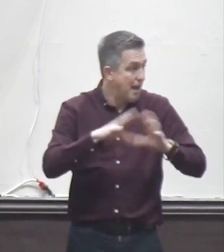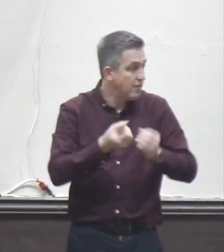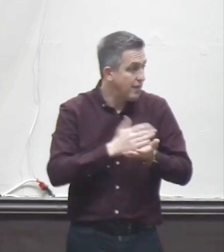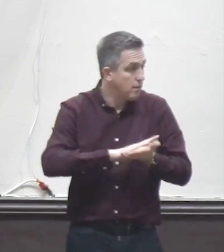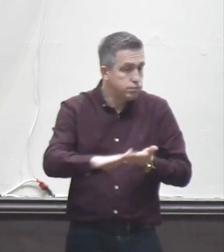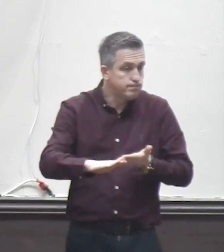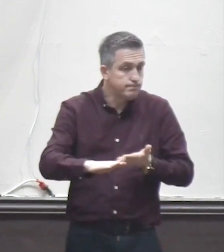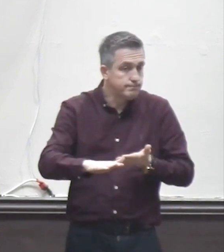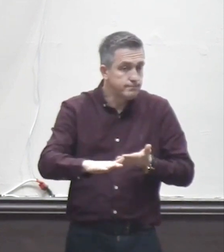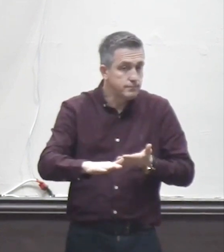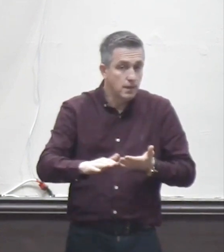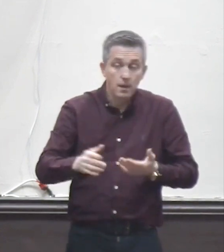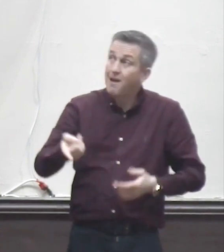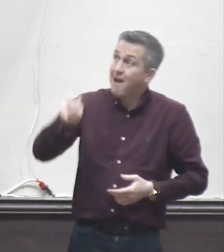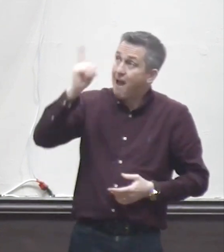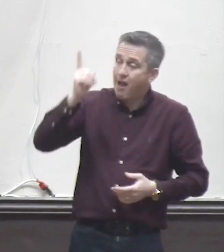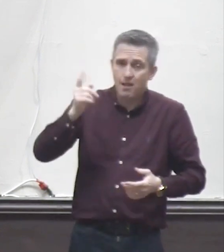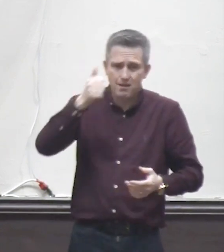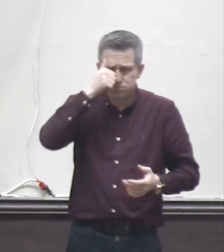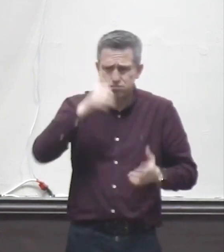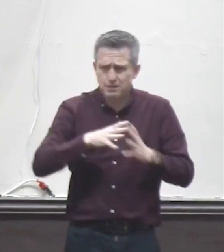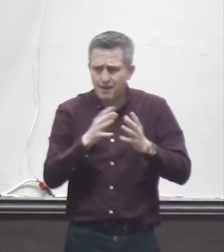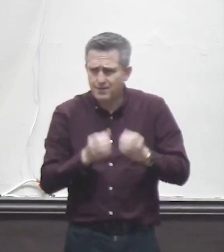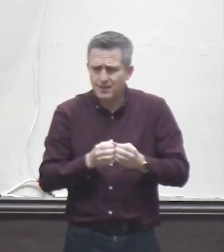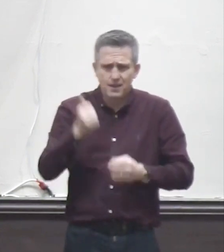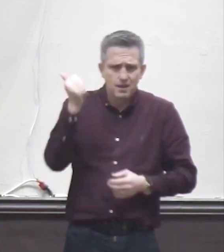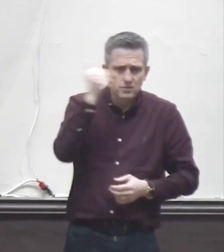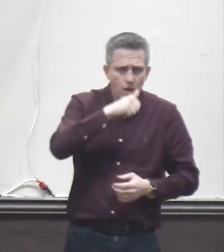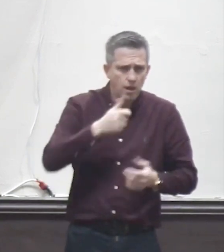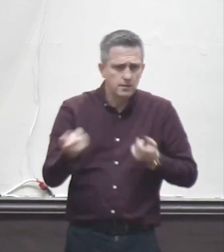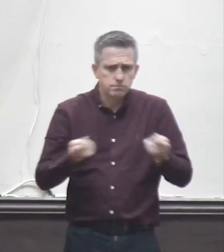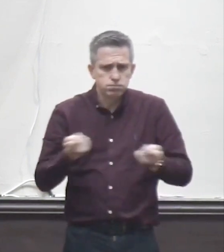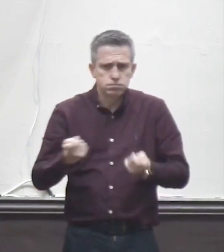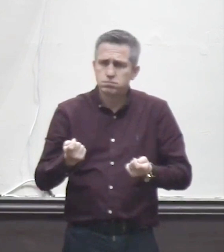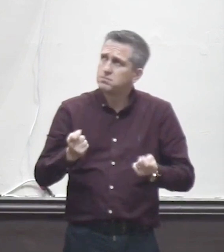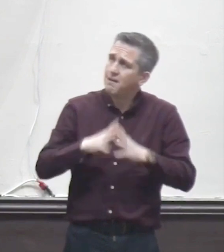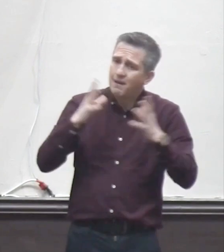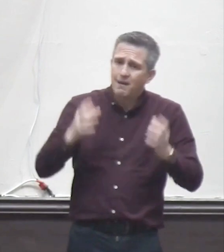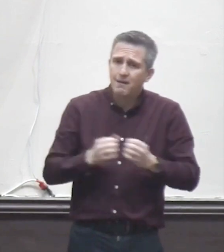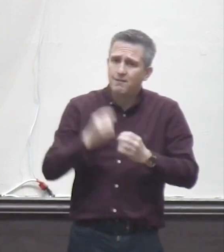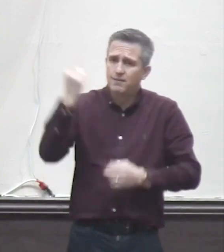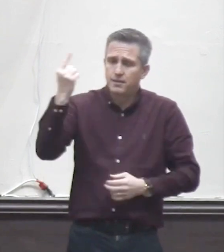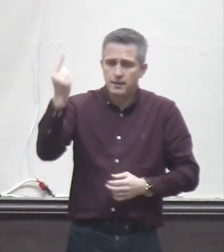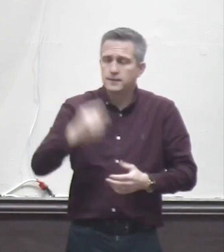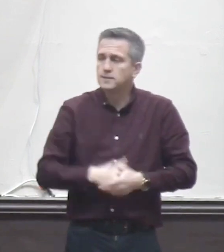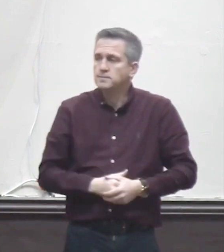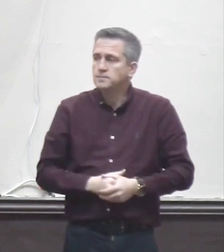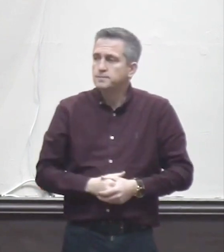Jal is alone in his power and is absolute in his knowledge in every aspect. Now we move